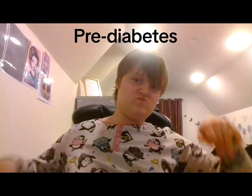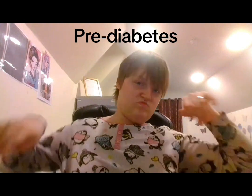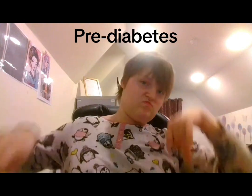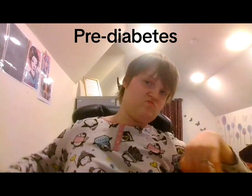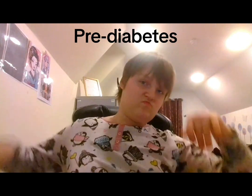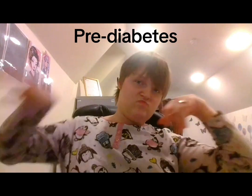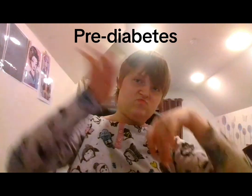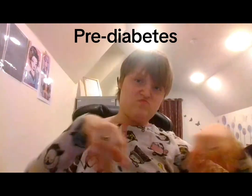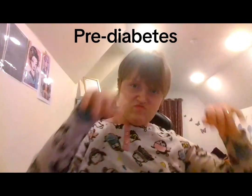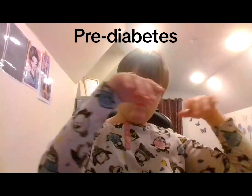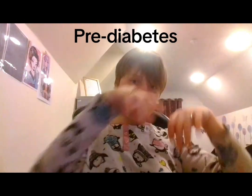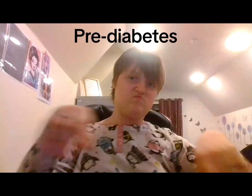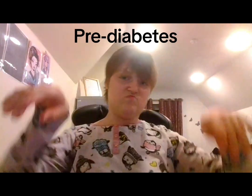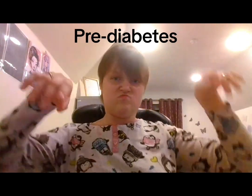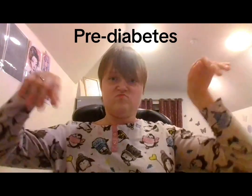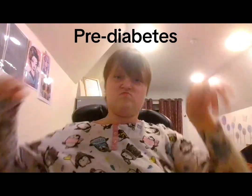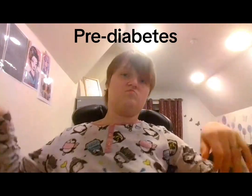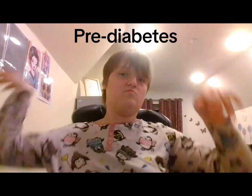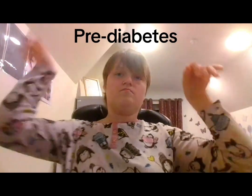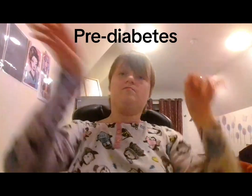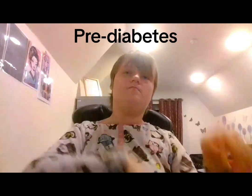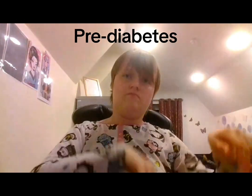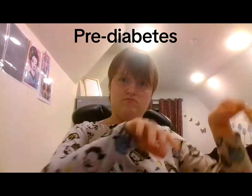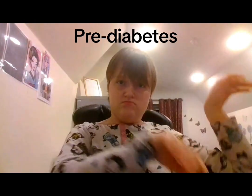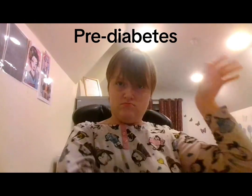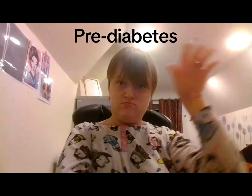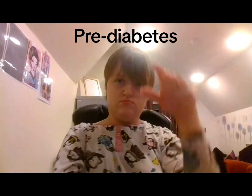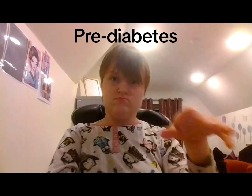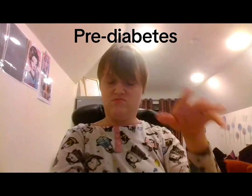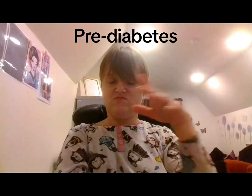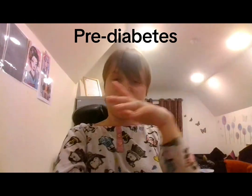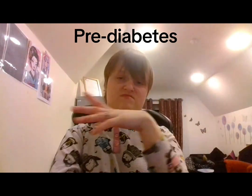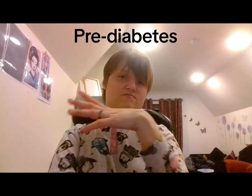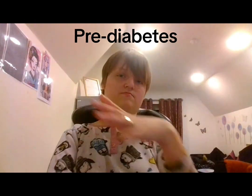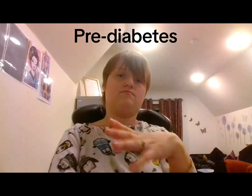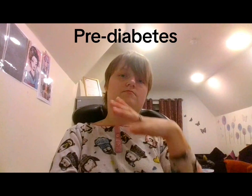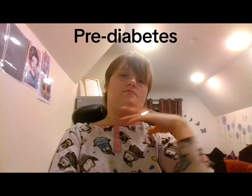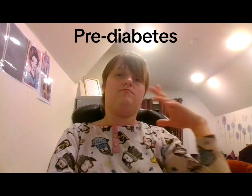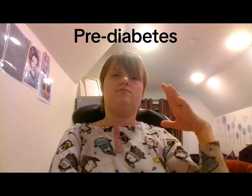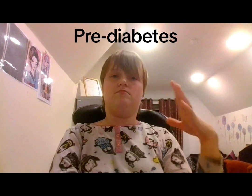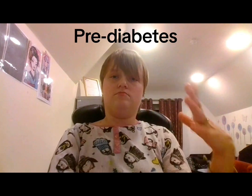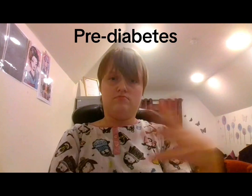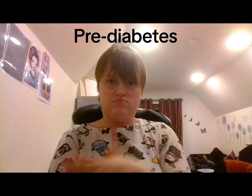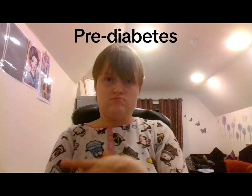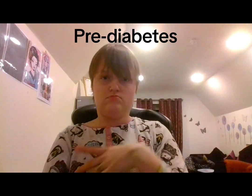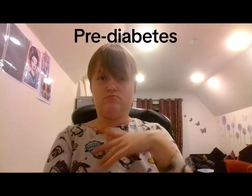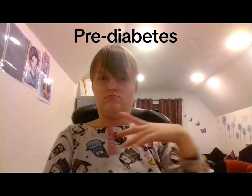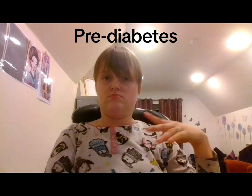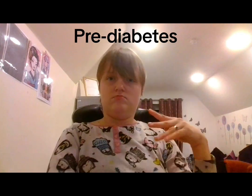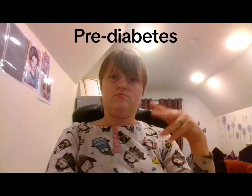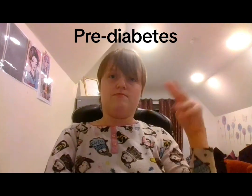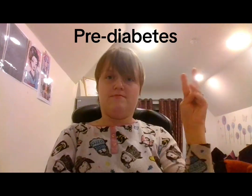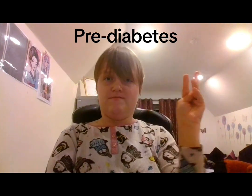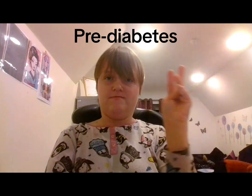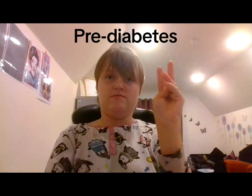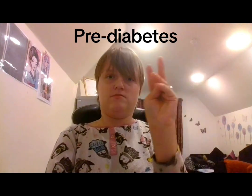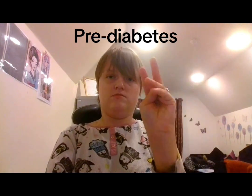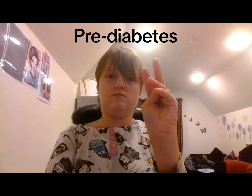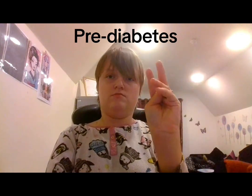at risk doesn't mean you will definitely develop type 2 diabetes. Now is a